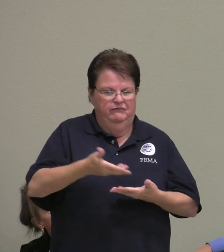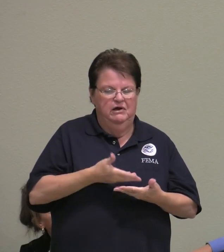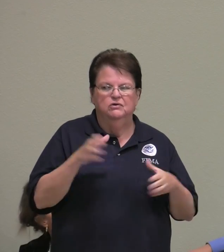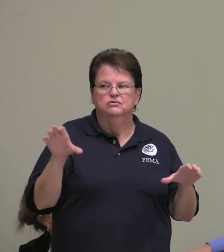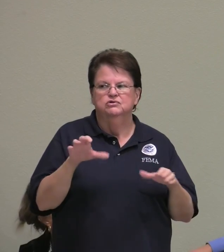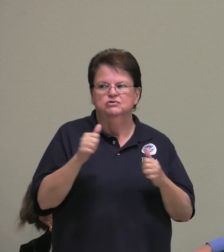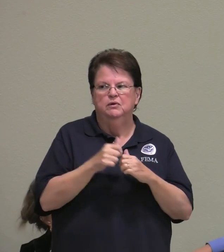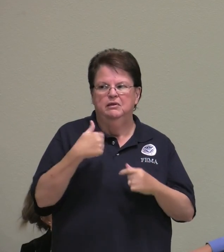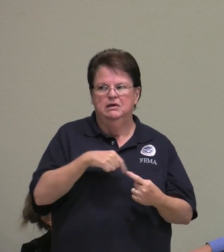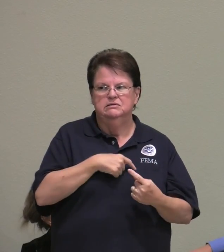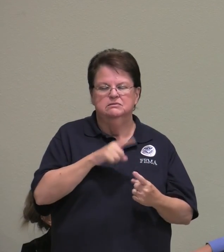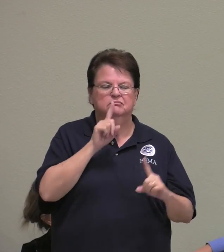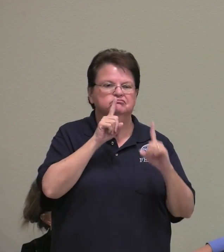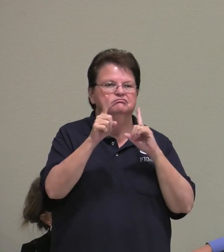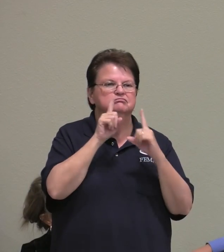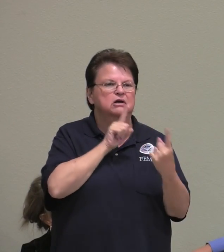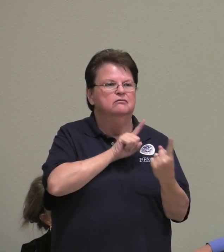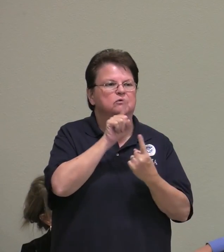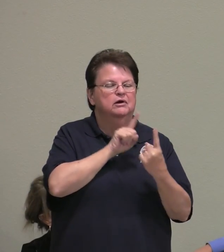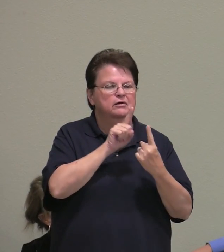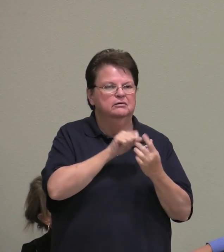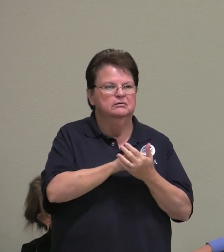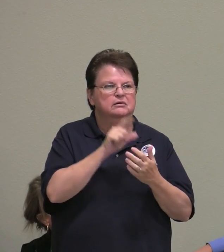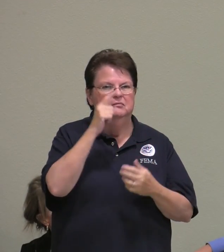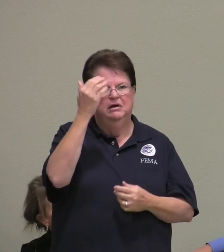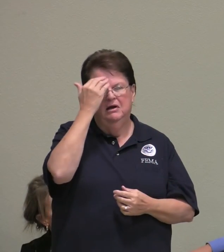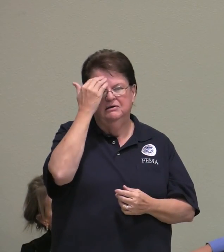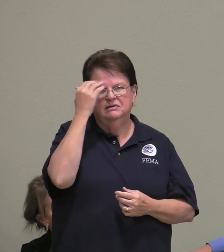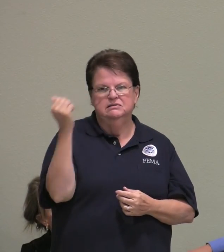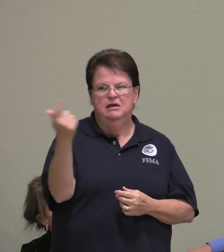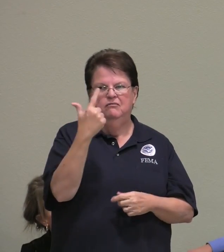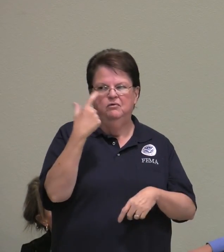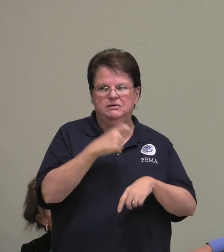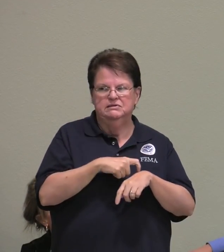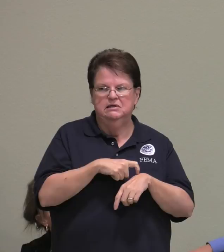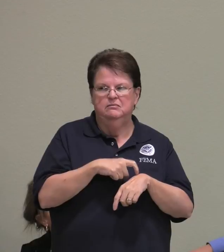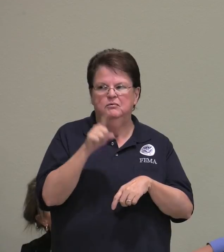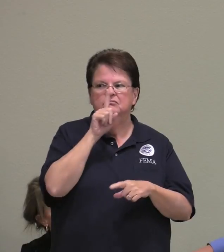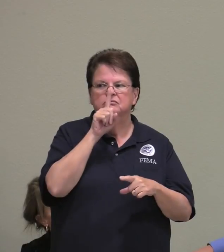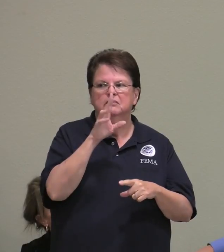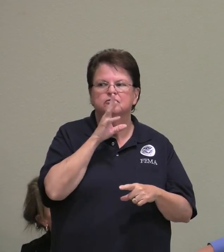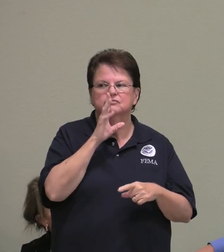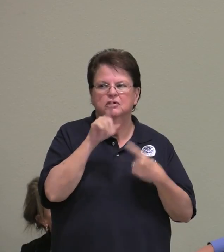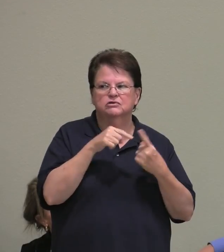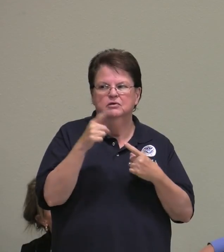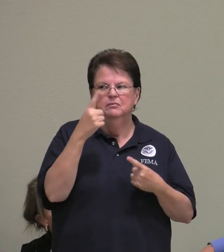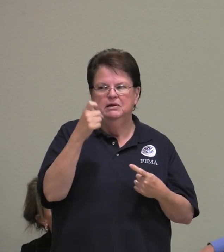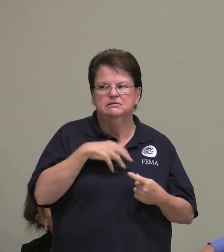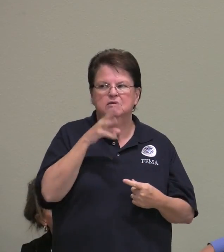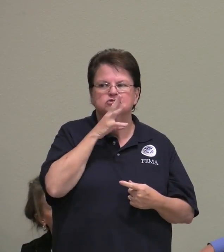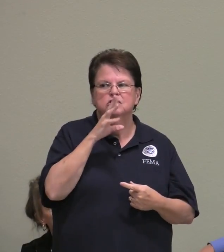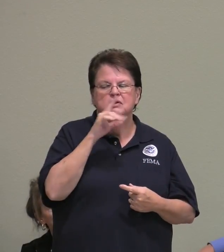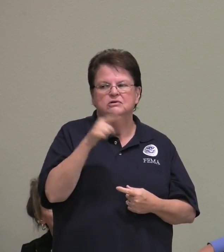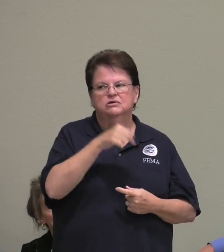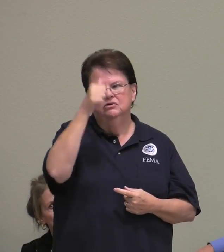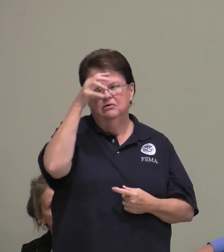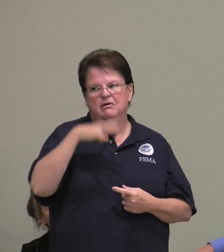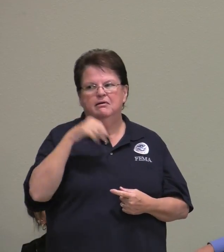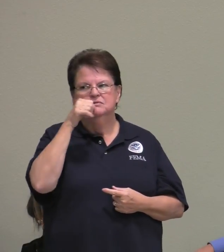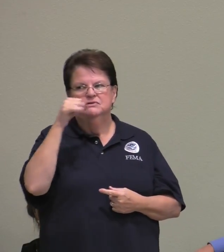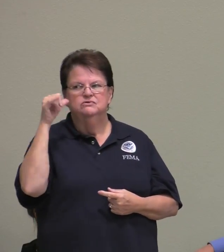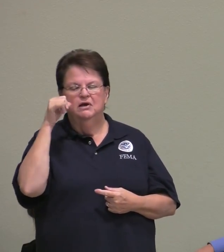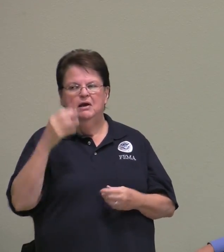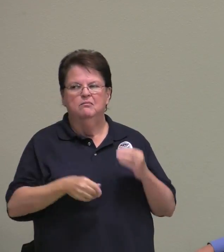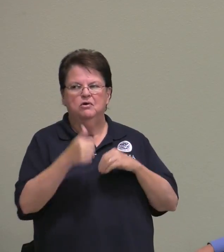you to do with us is to have a conversation to be cognizant of everyone's time. We would love to talk with you. Well it's because I talked to your guys yesterday